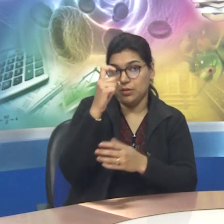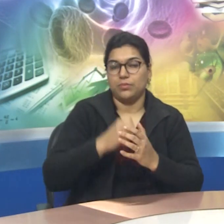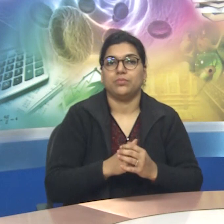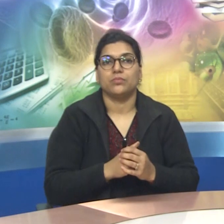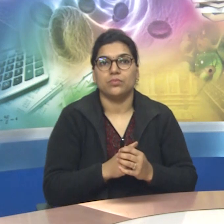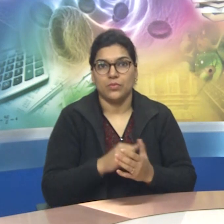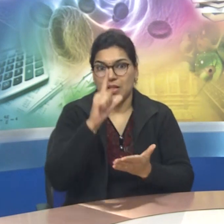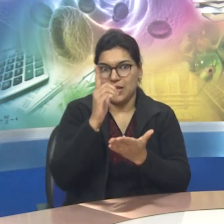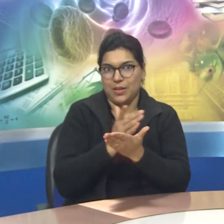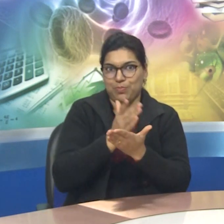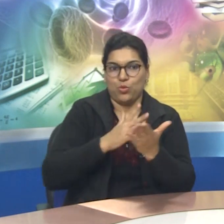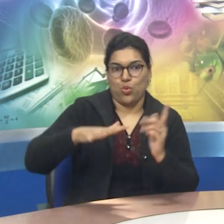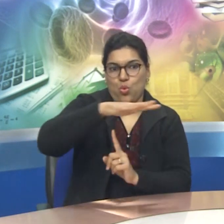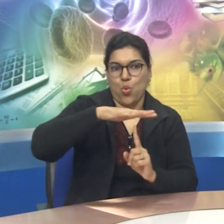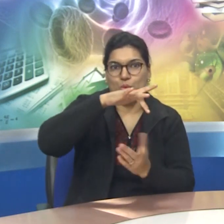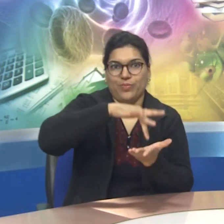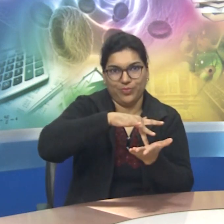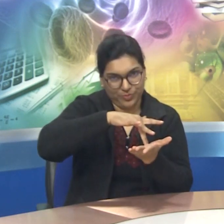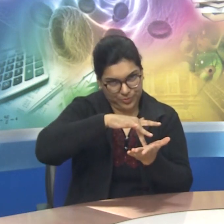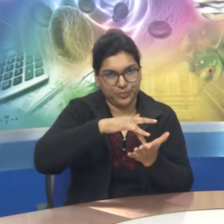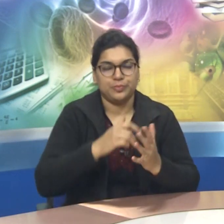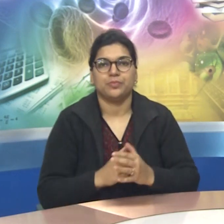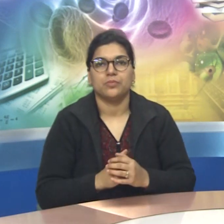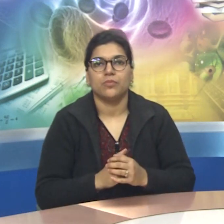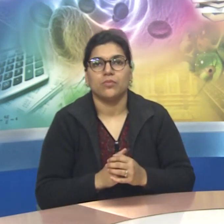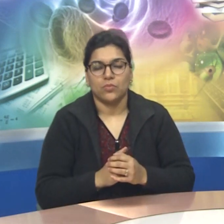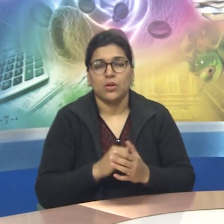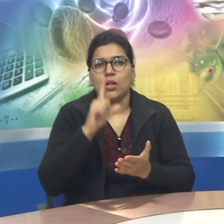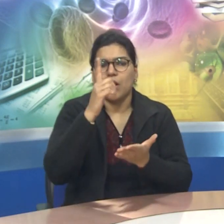The seventh implication of the fourth law talks about library location.